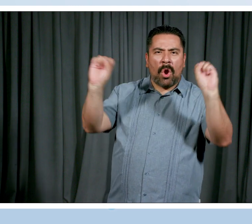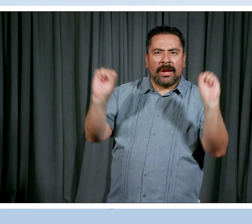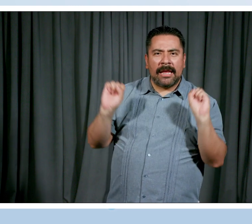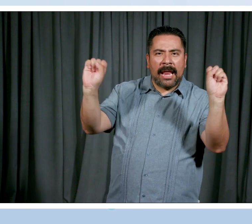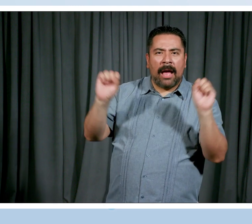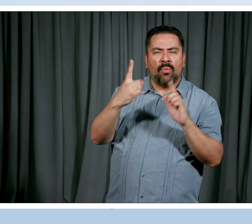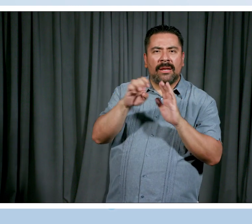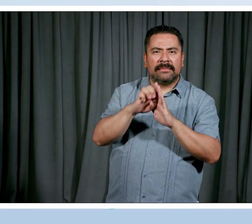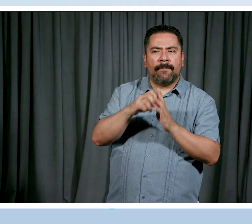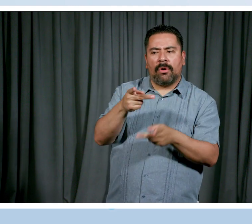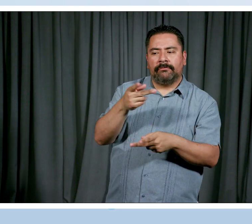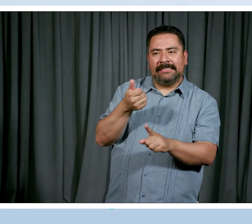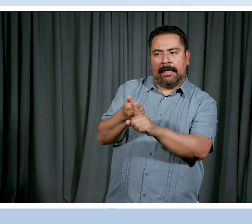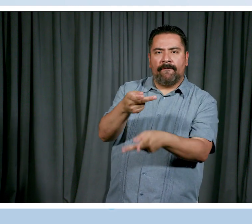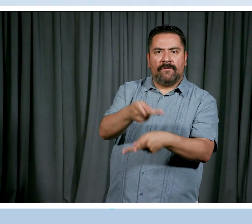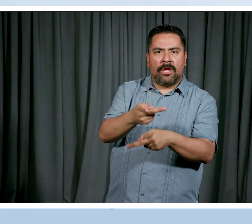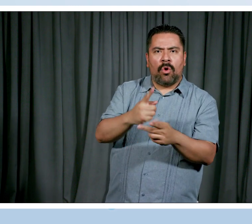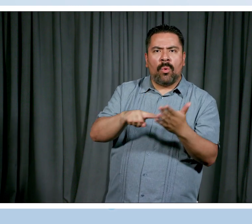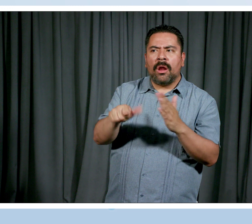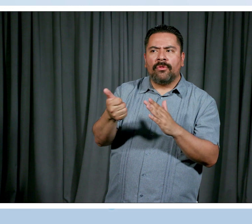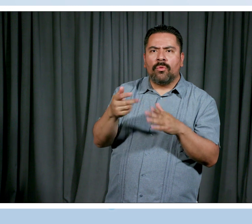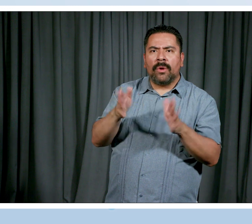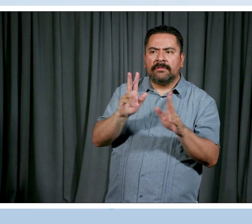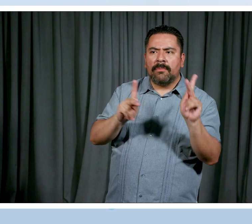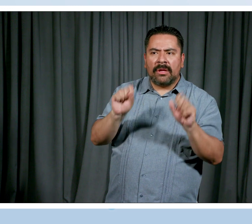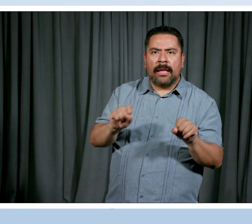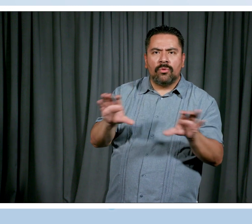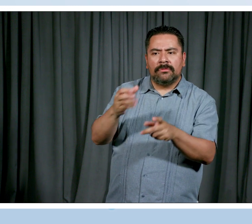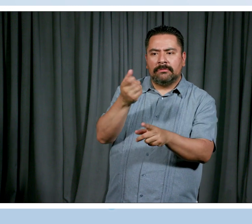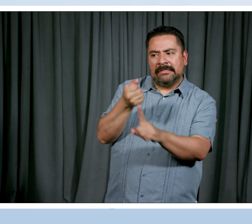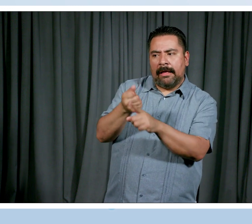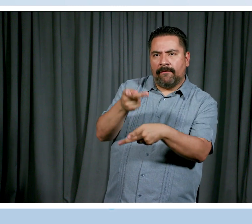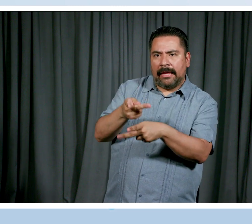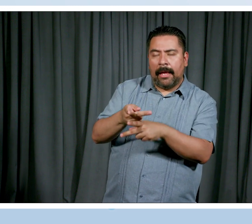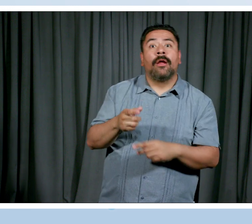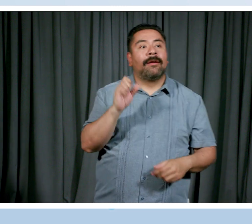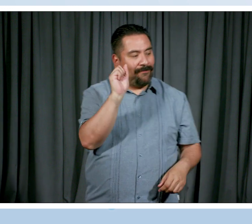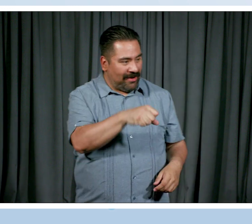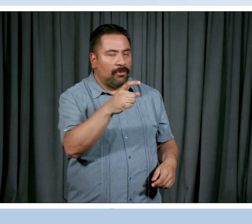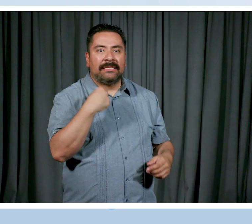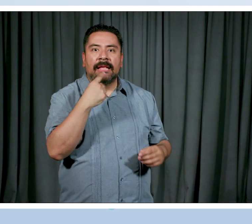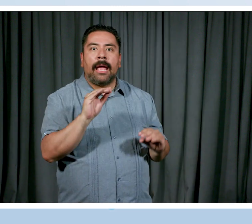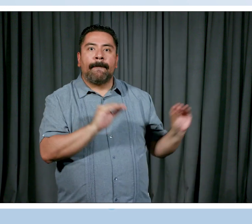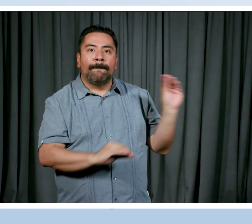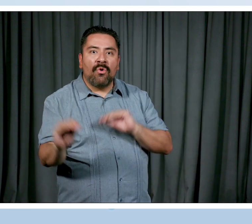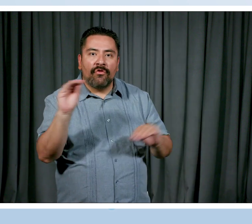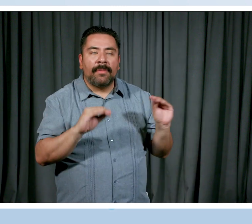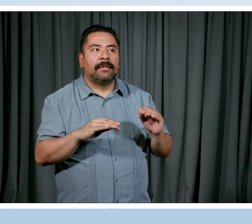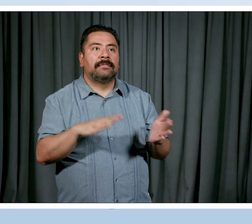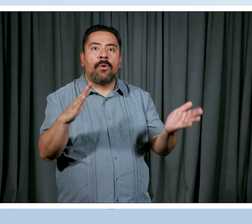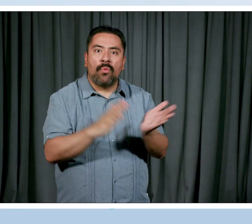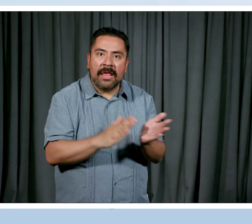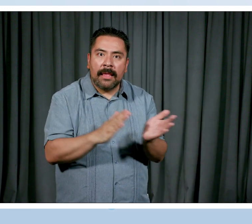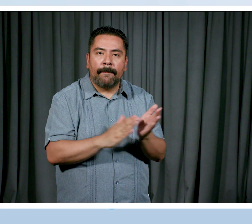of self-care. What are some other ways people practice self-care? Yeah, so we say movement, rhythm, meditation,